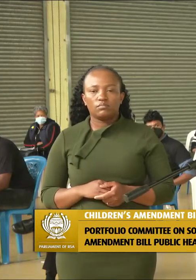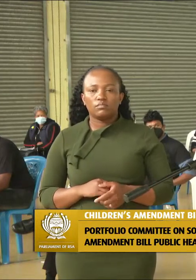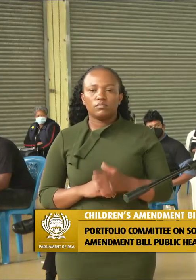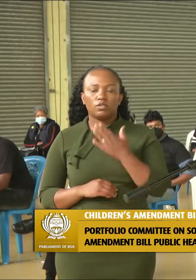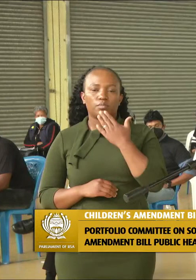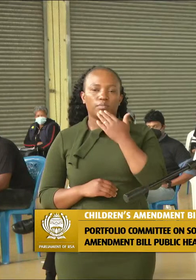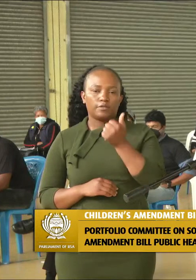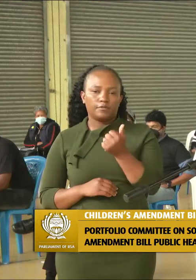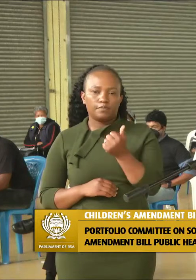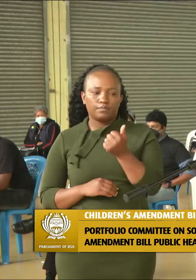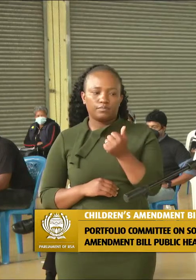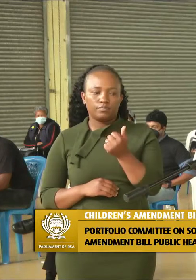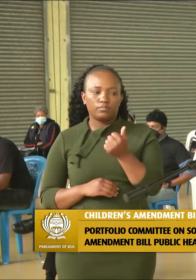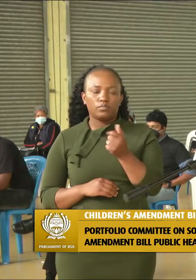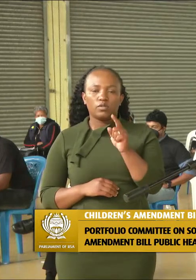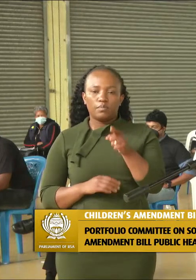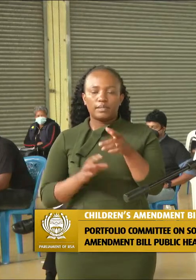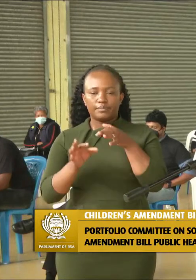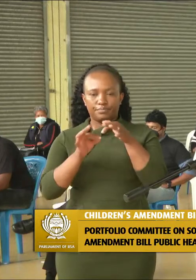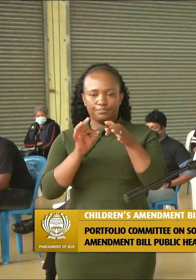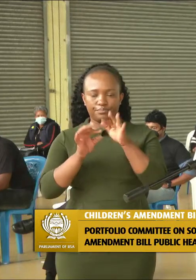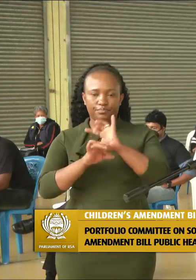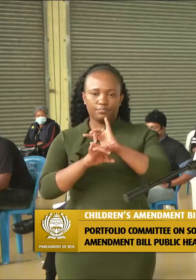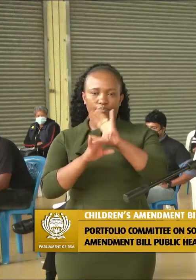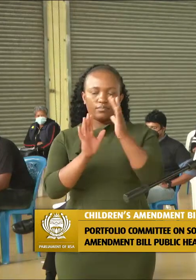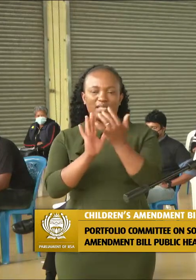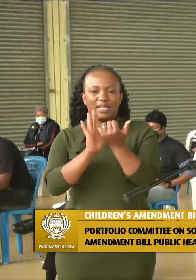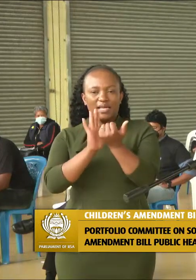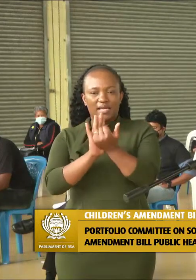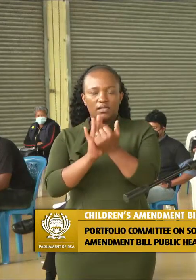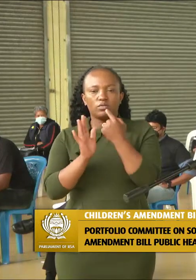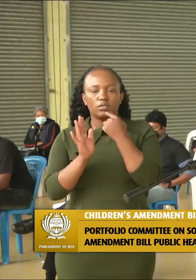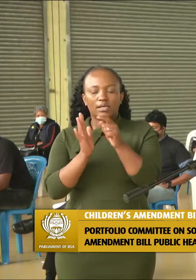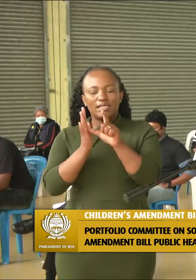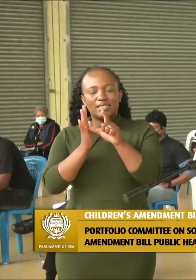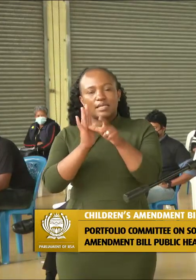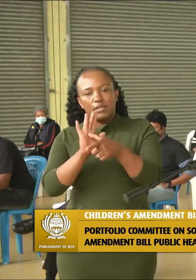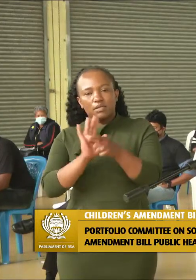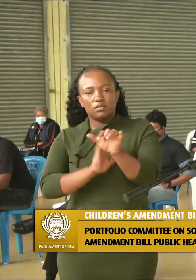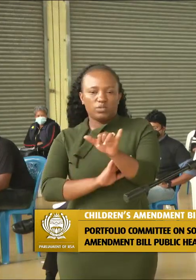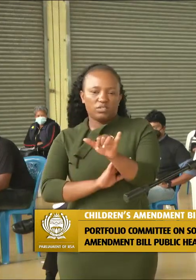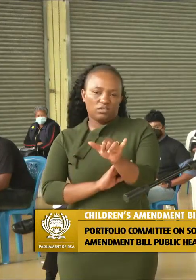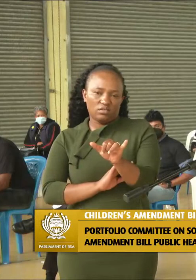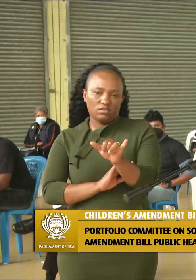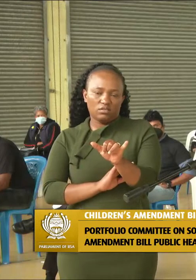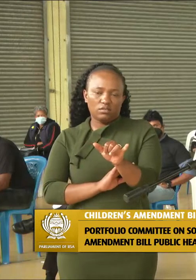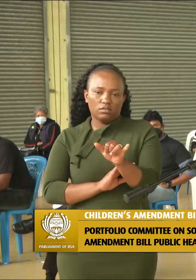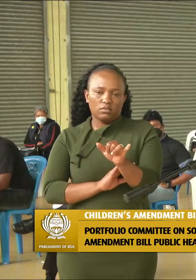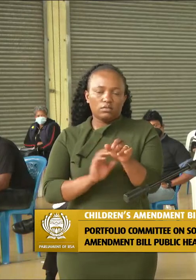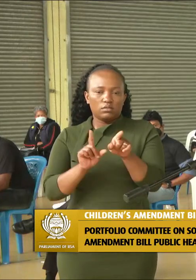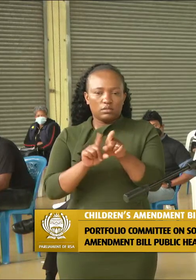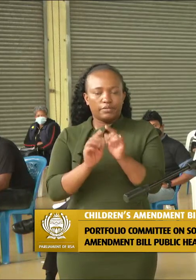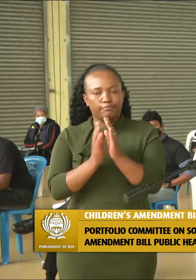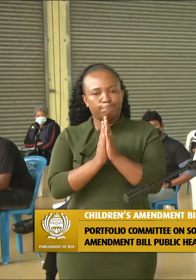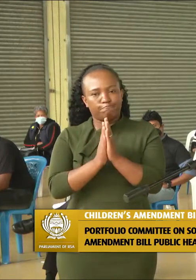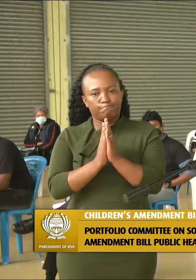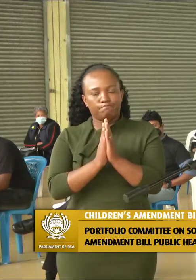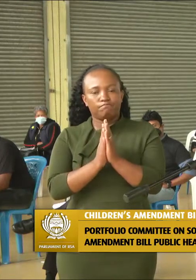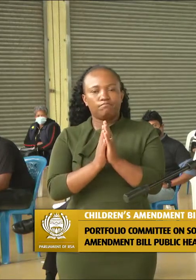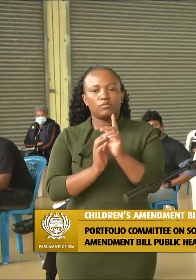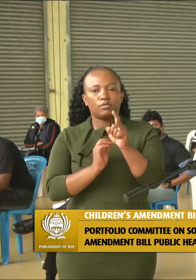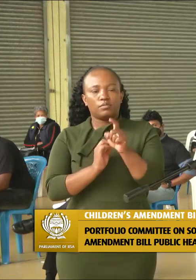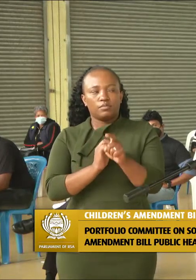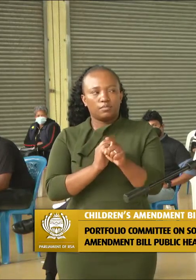ukuthi kucace kwi-act ukuthi kuphi iziphi izingane ezingangena ezinkulisa nokuthi besocela ukuthi sibe nawo ama-trainings